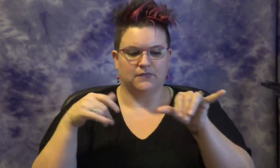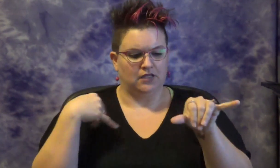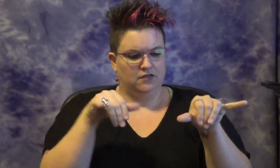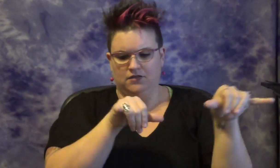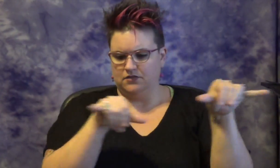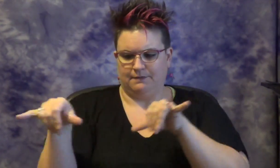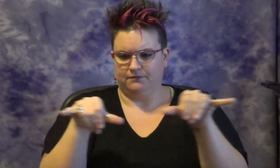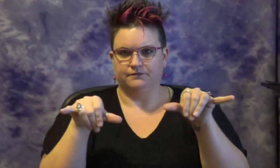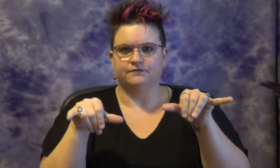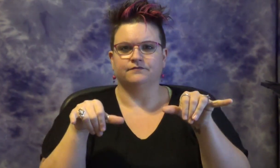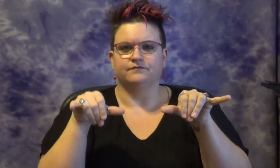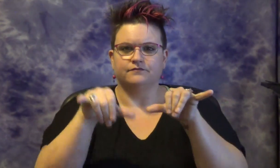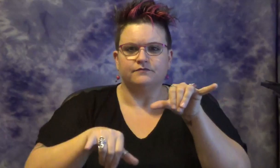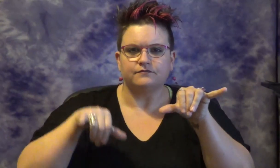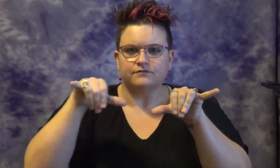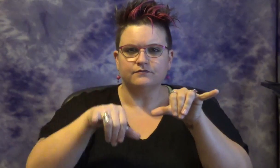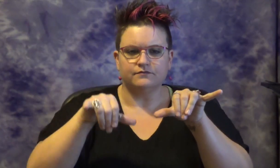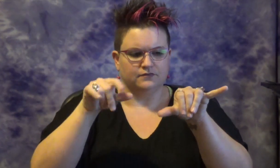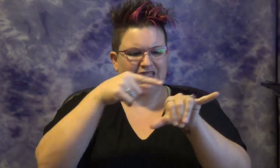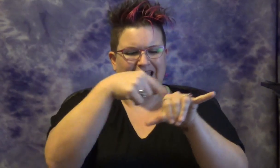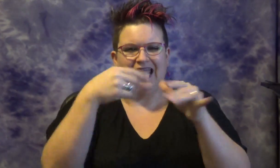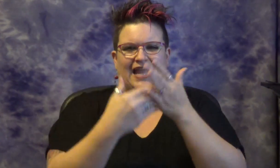It has signing symmetry.